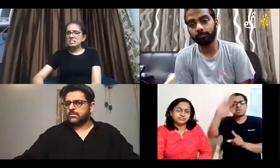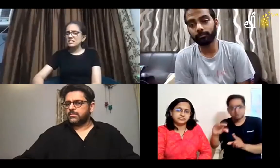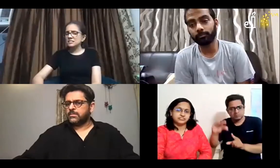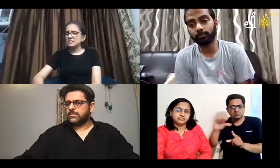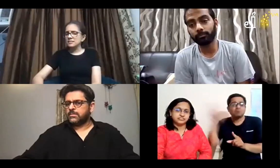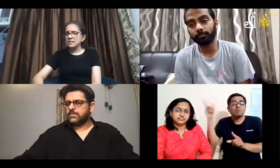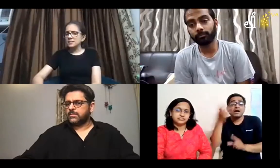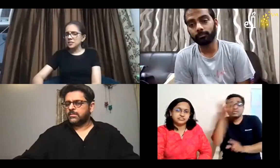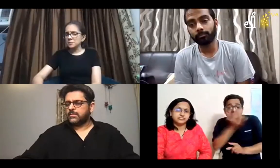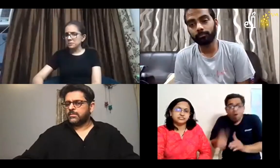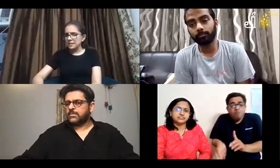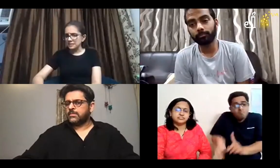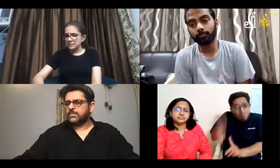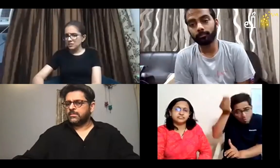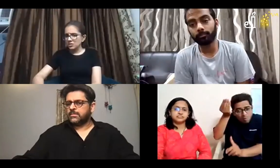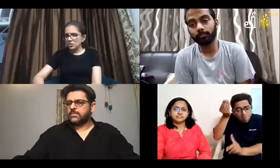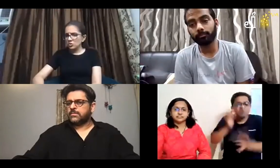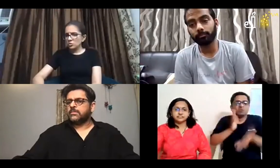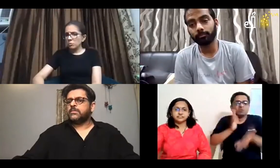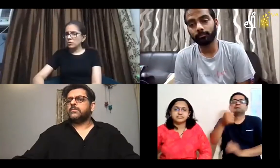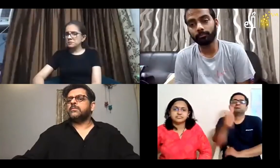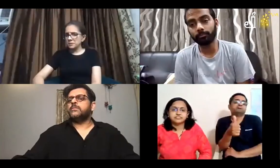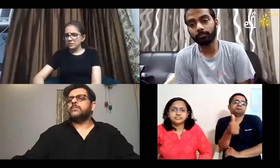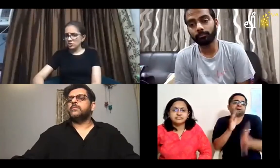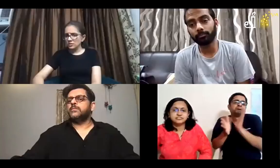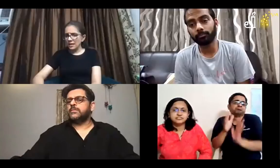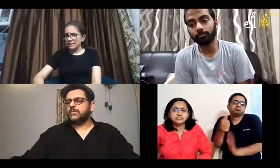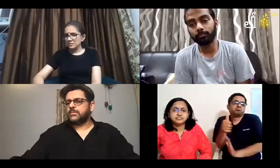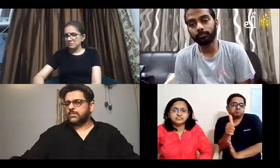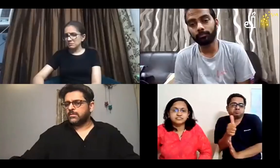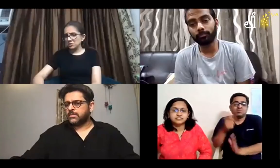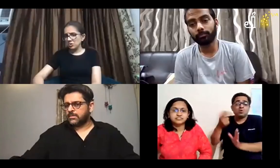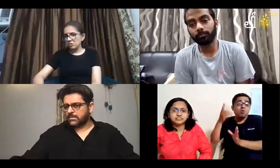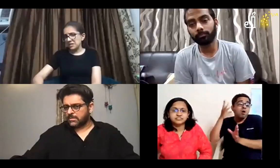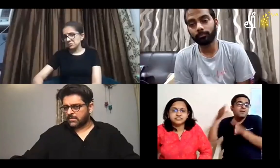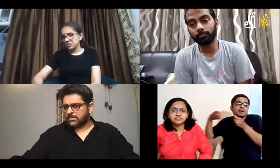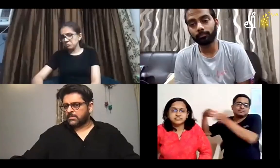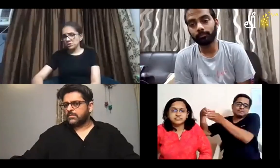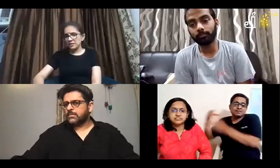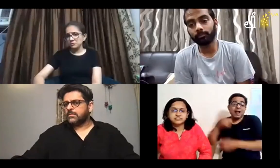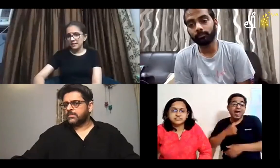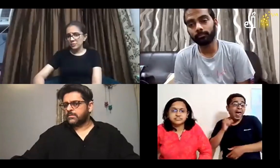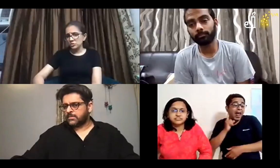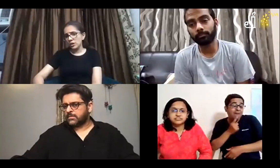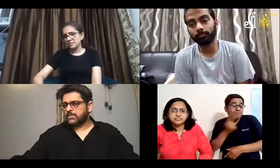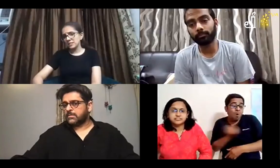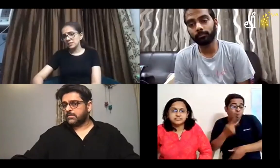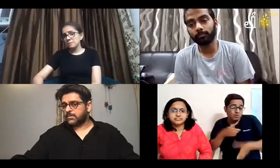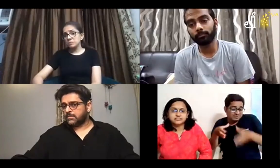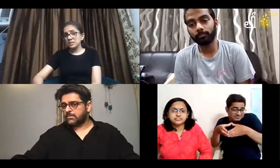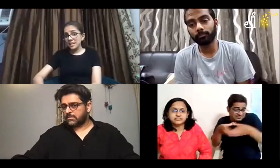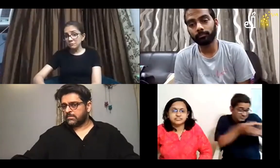She clearly doesn't understand hearing people less. More of speech, and I don't think more than of sign language. So I